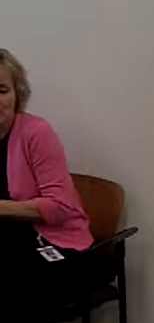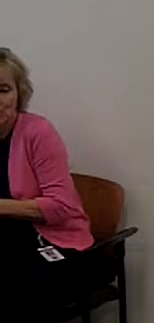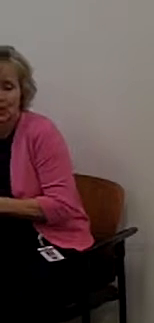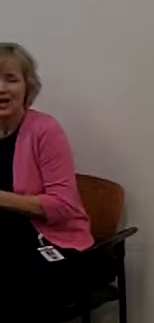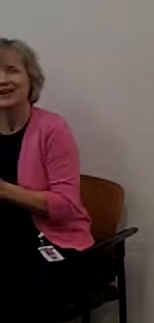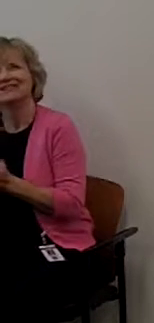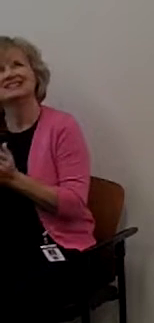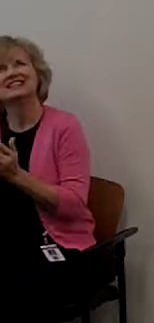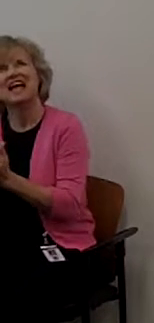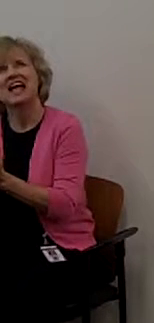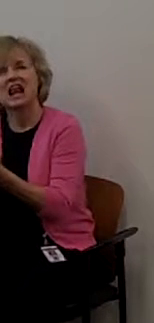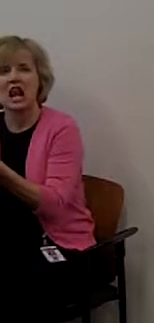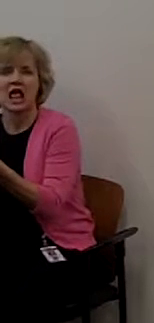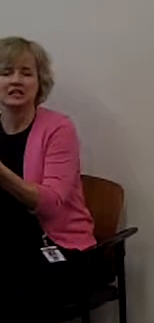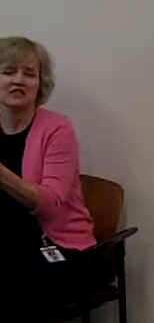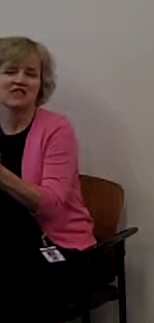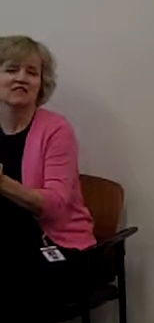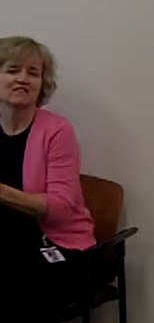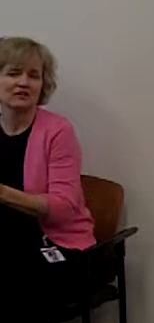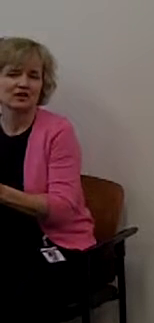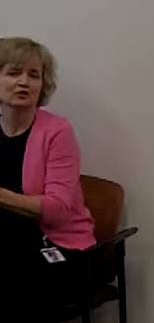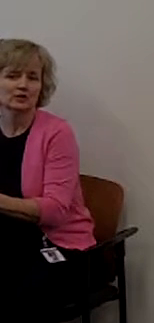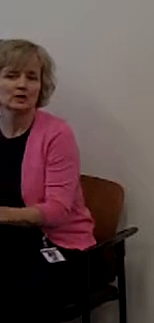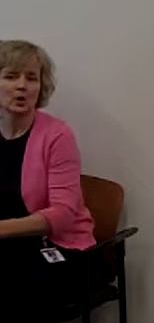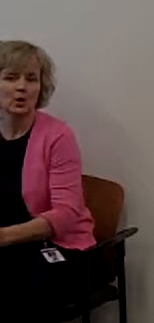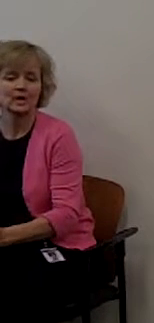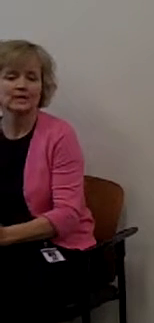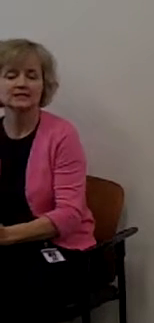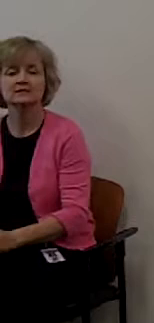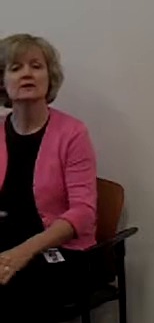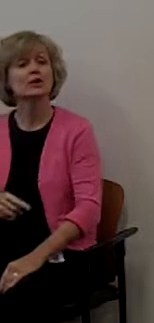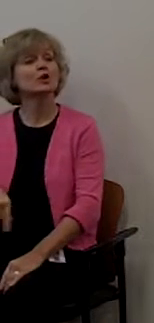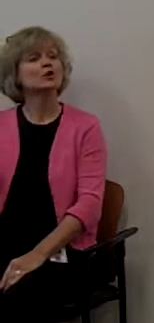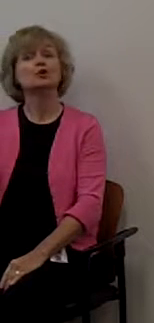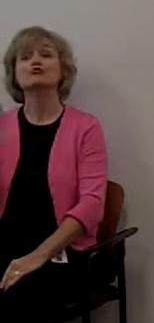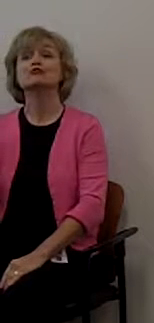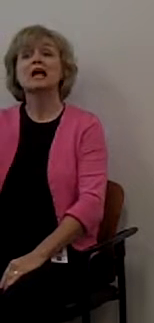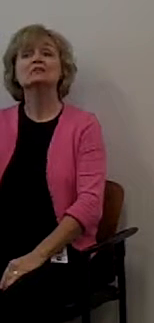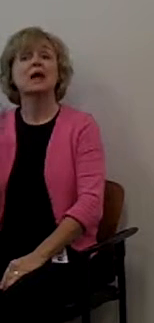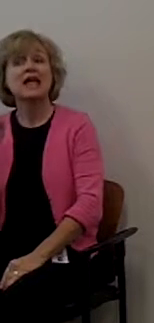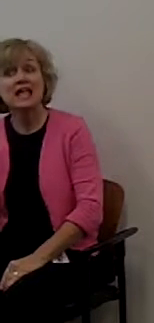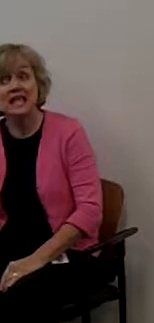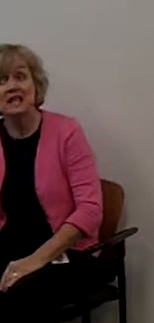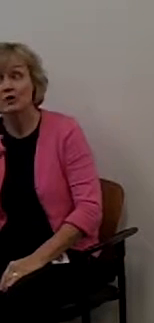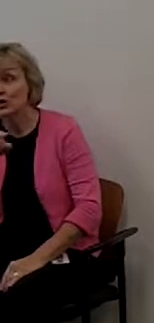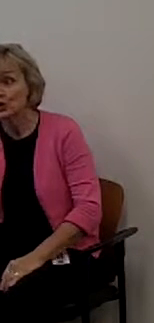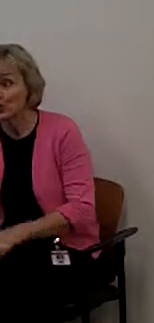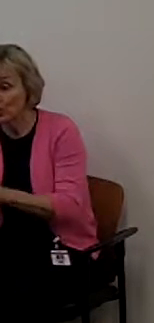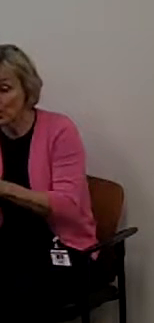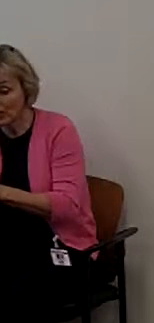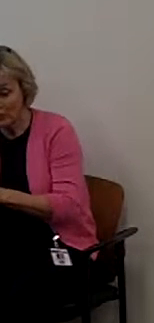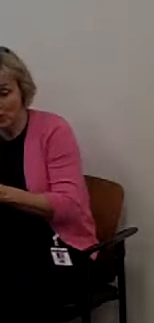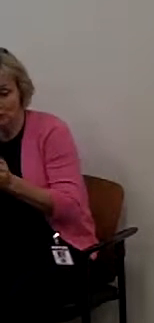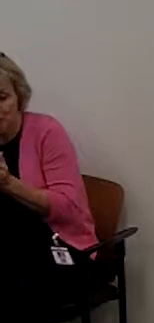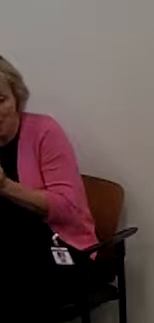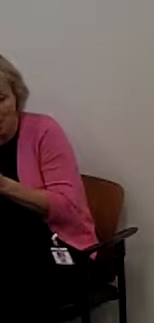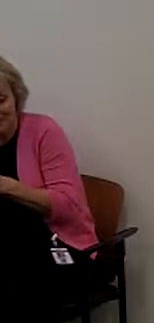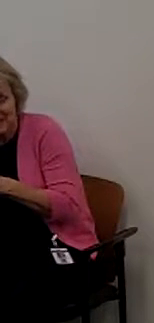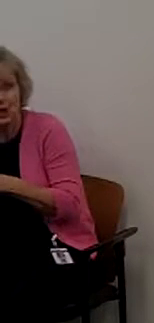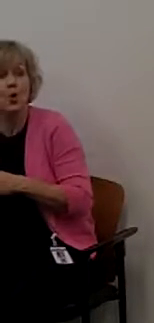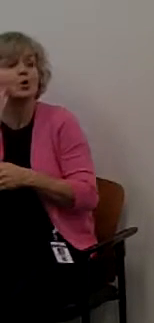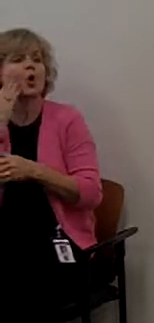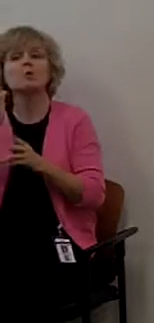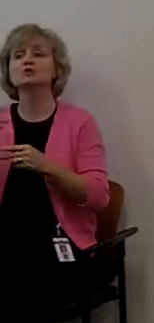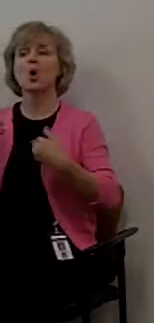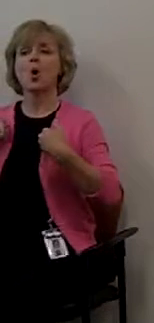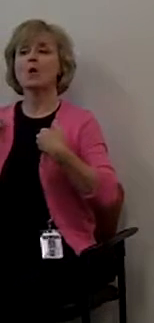less than 500 employees. And raise your hand if any of you either work at a small business or know somebody who owns a